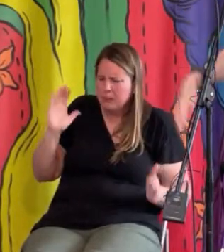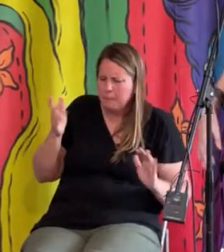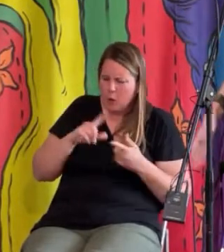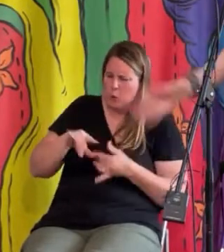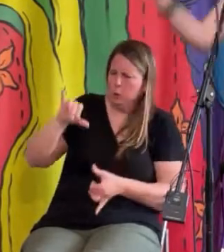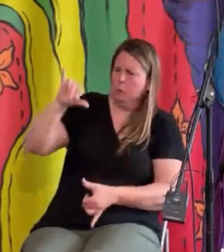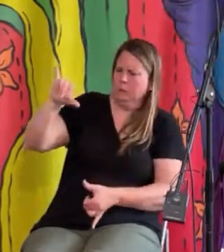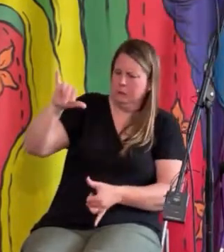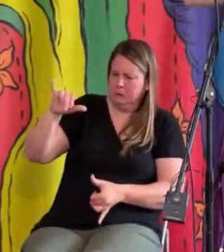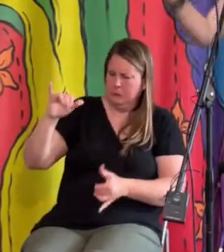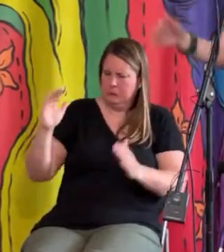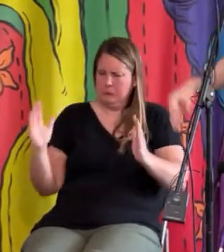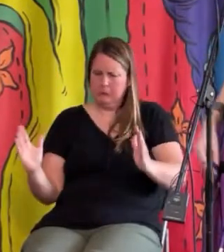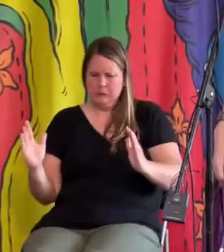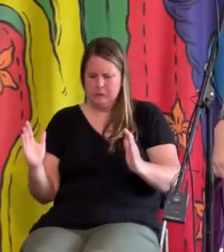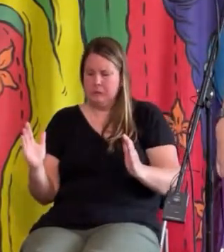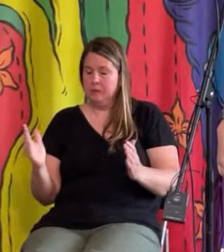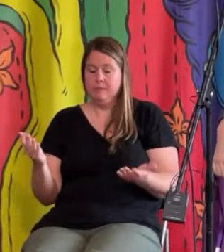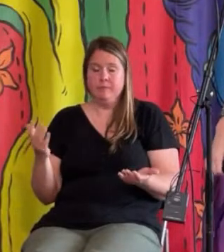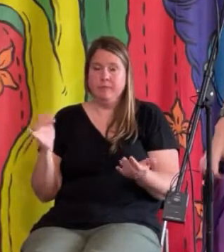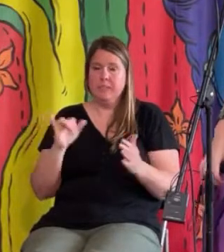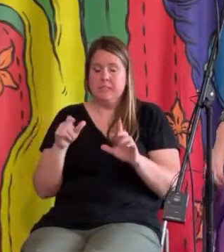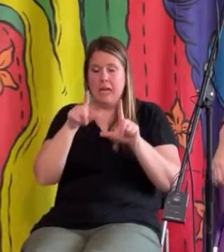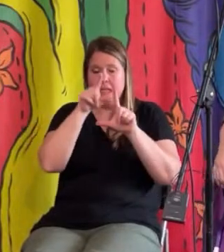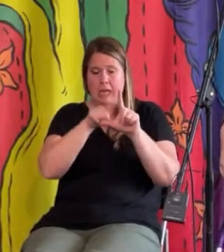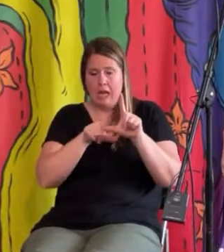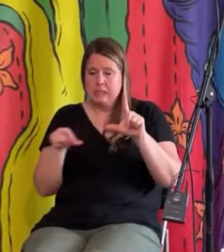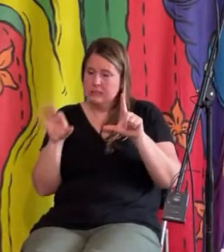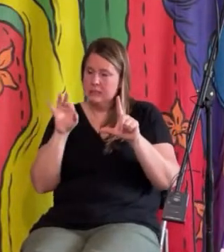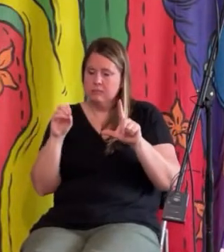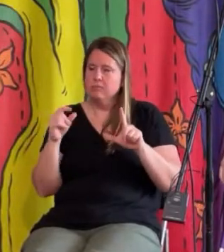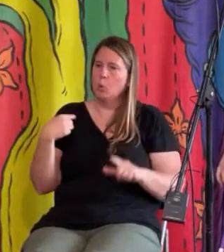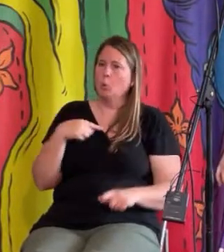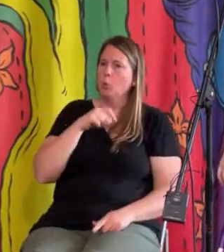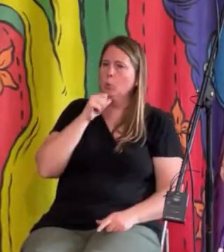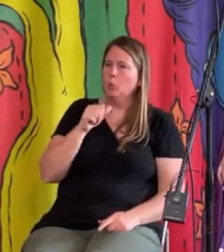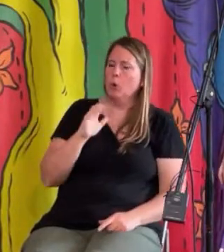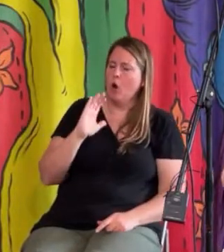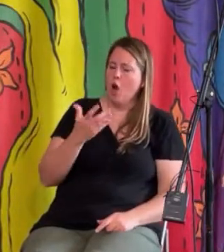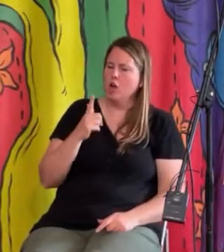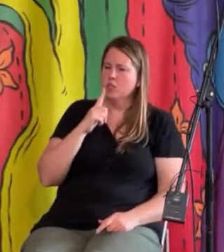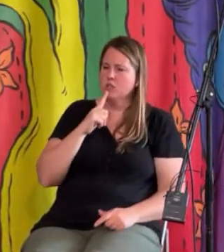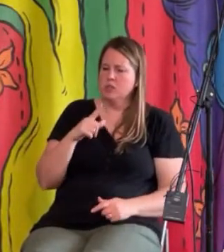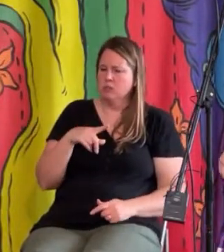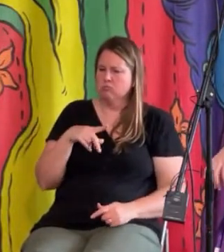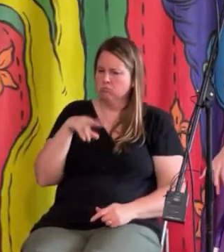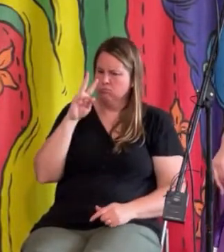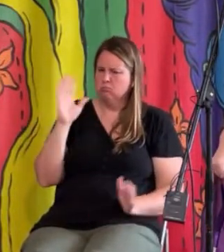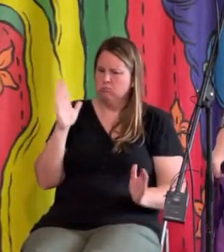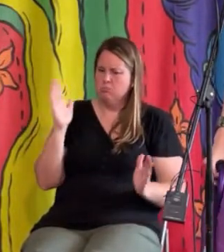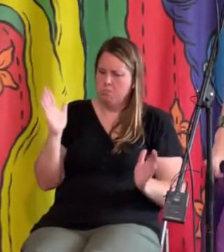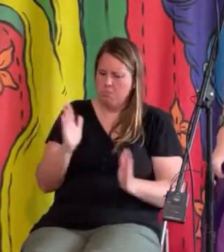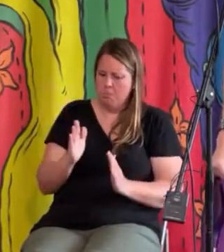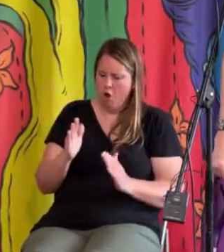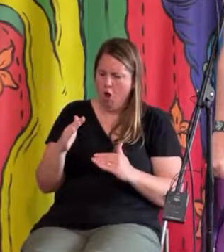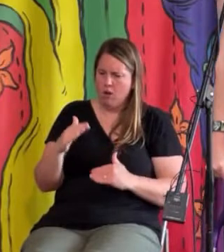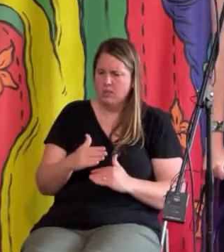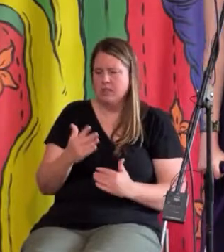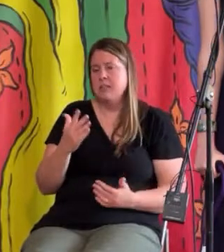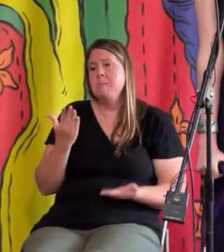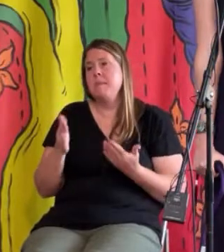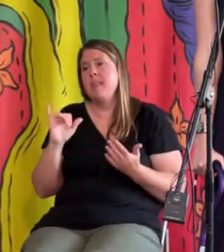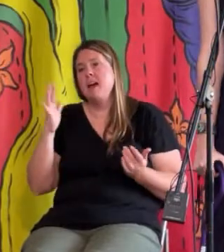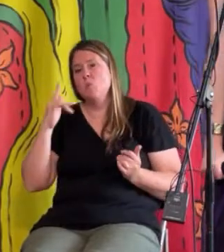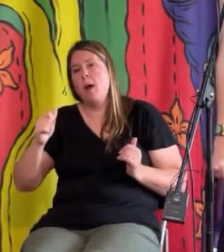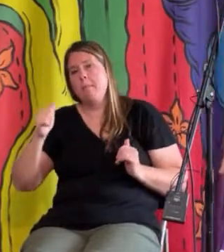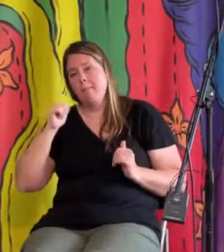know, practically 90 degrees. And we don't have that. Ours are stupidly also small, which is probably why our backs hurt all the